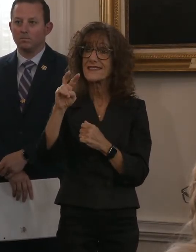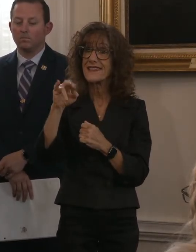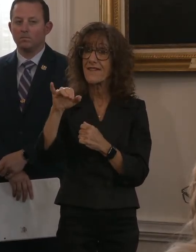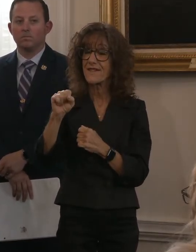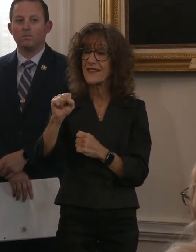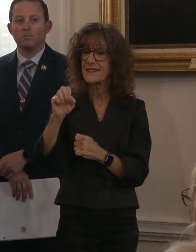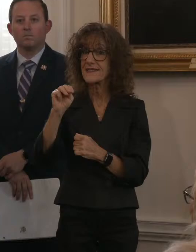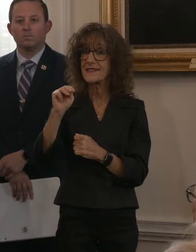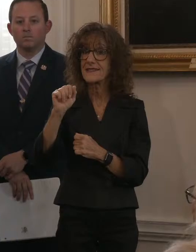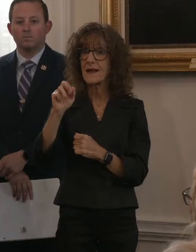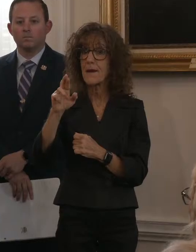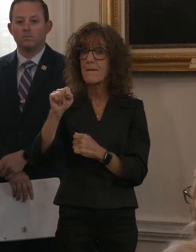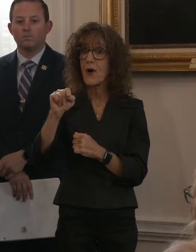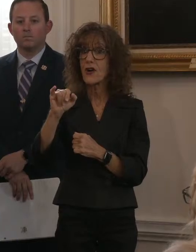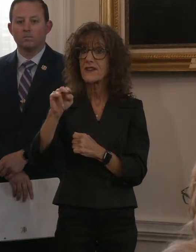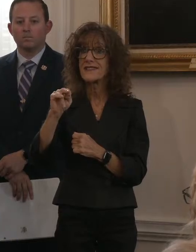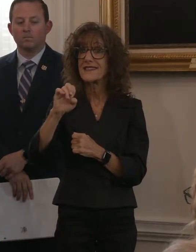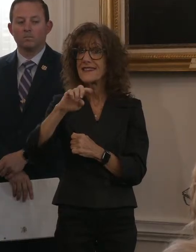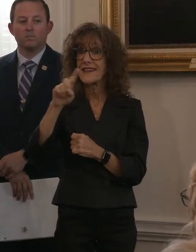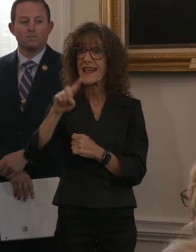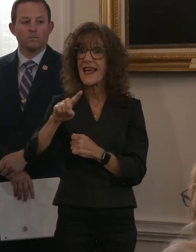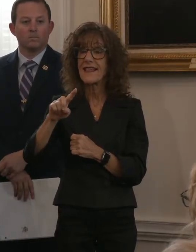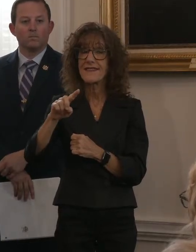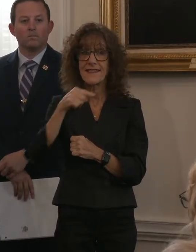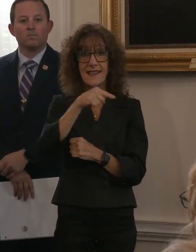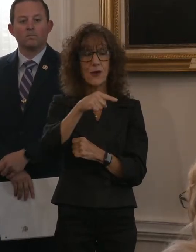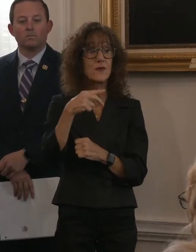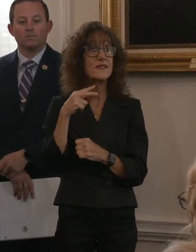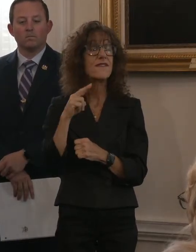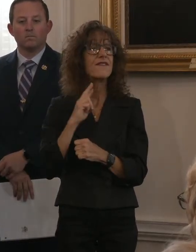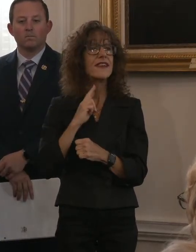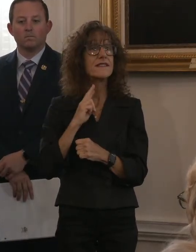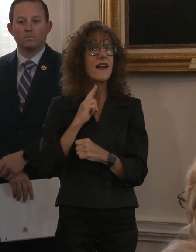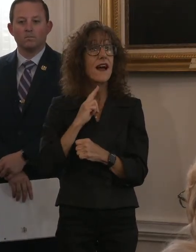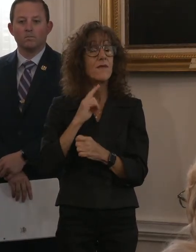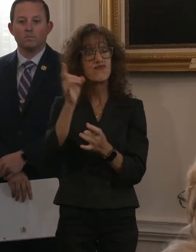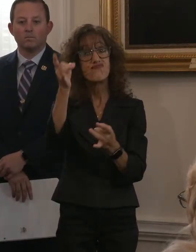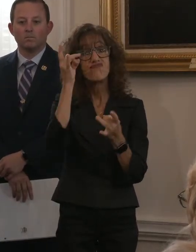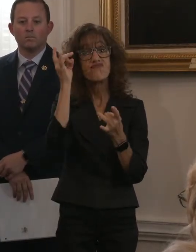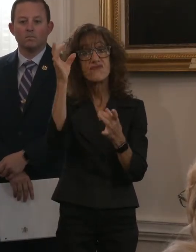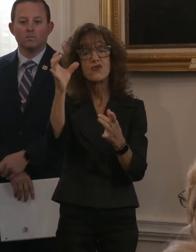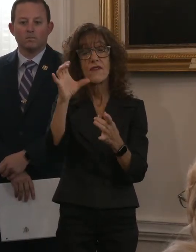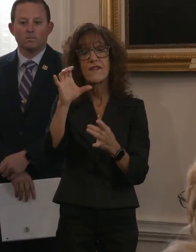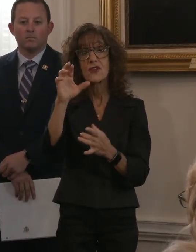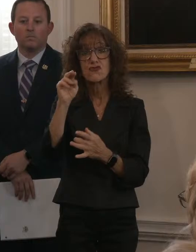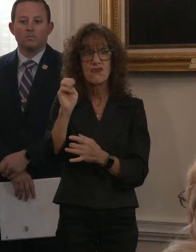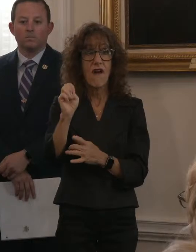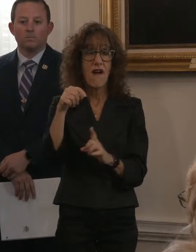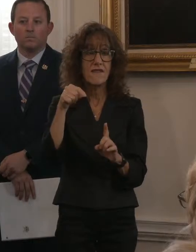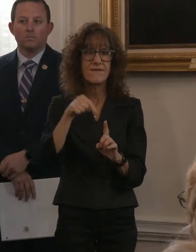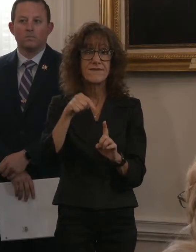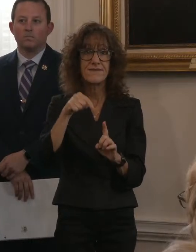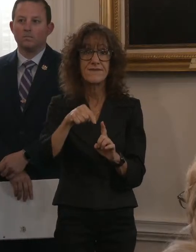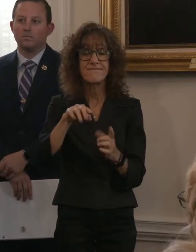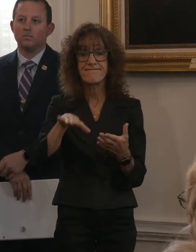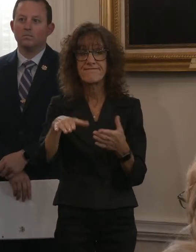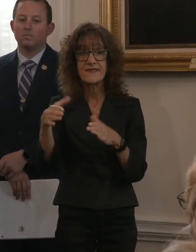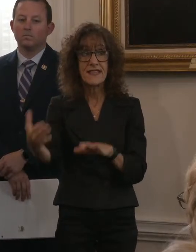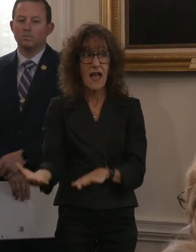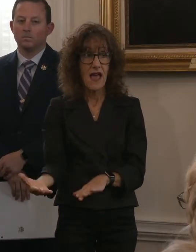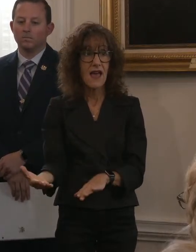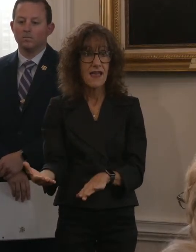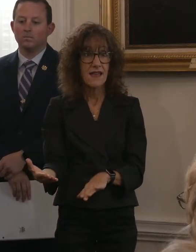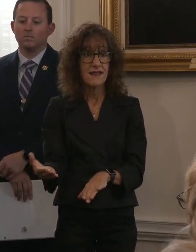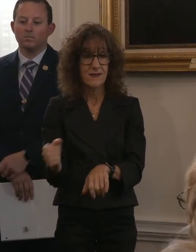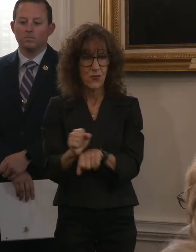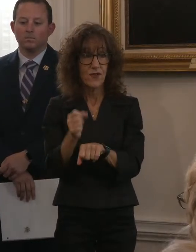Martinez. Agent Martinez was a victim of a horrific crime, and he lost his life in the service of the